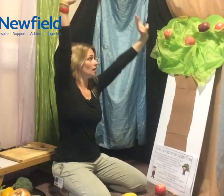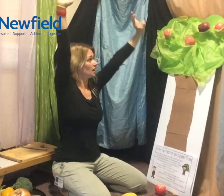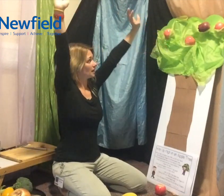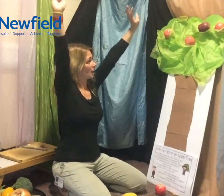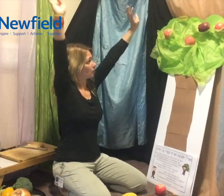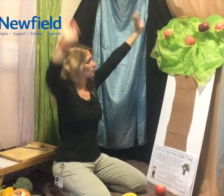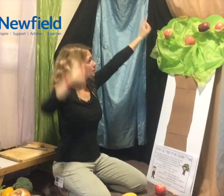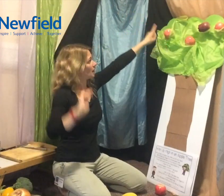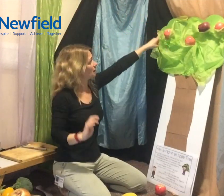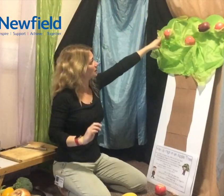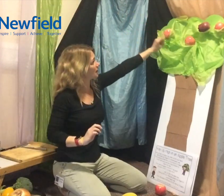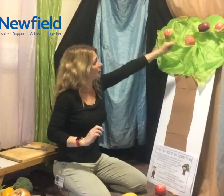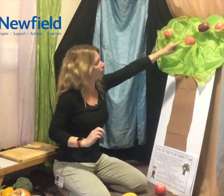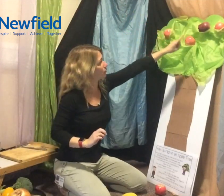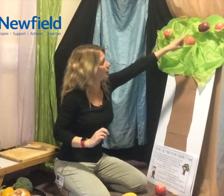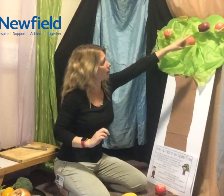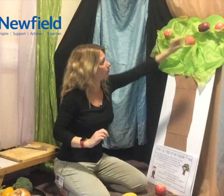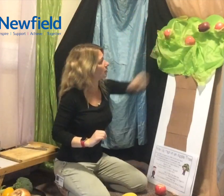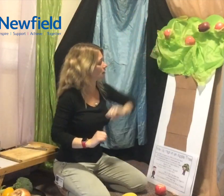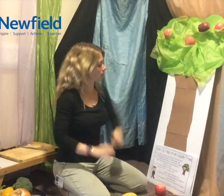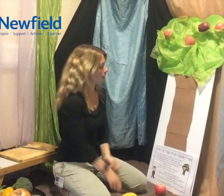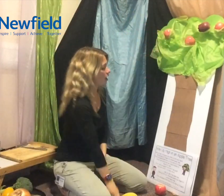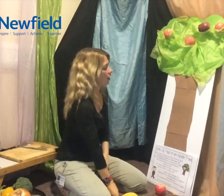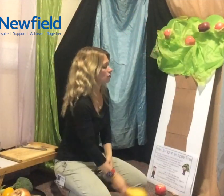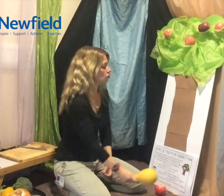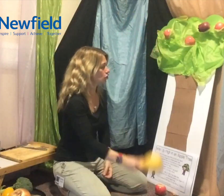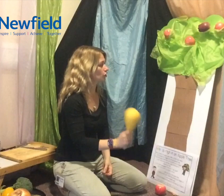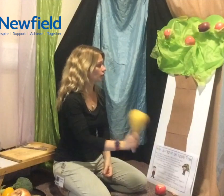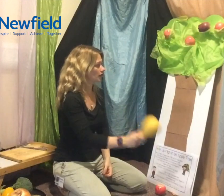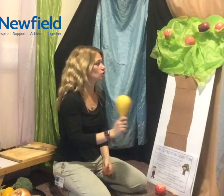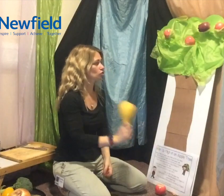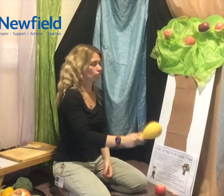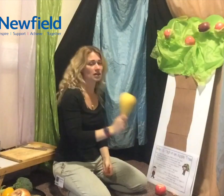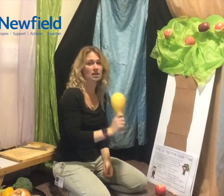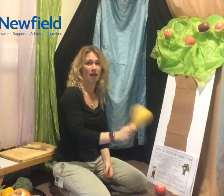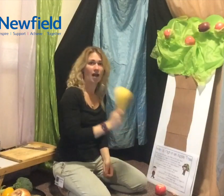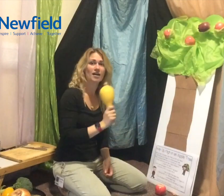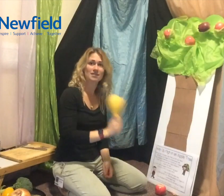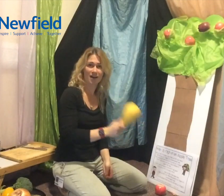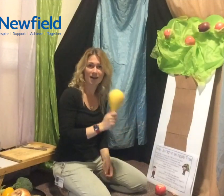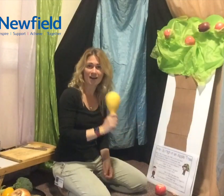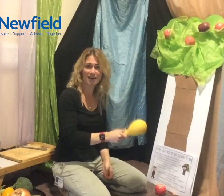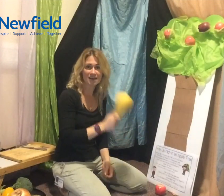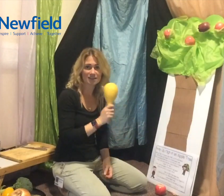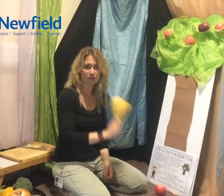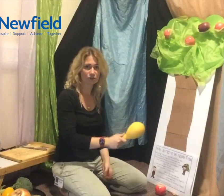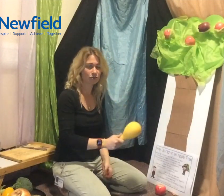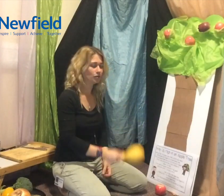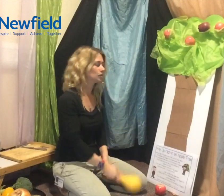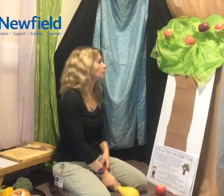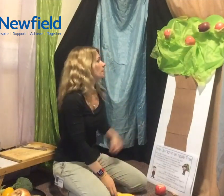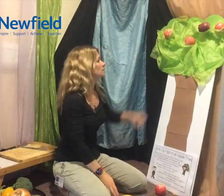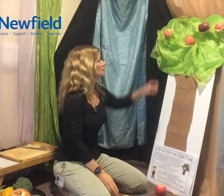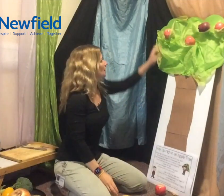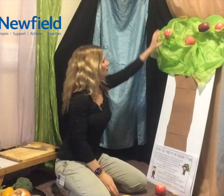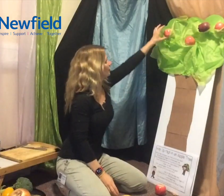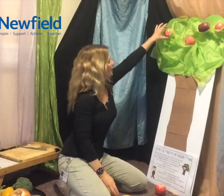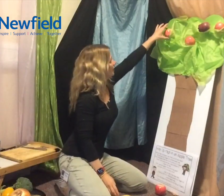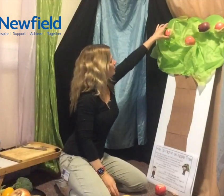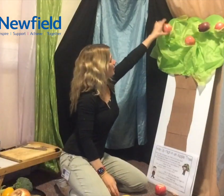red apples smiled down at me. I shook that tree as hard as I could. Down came an